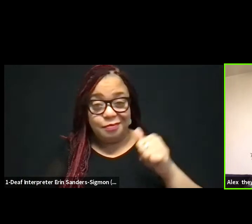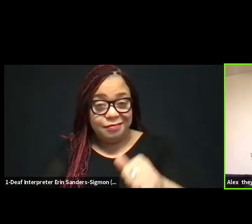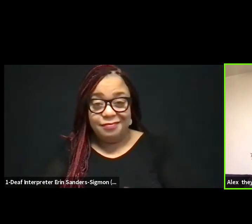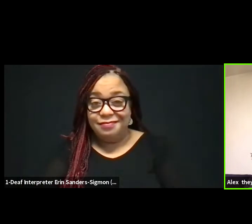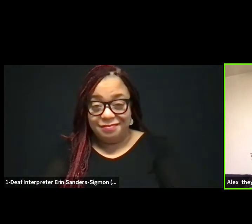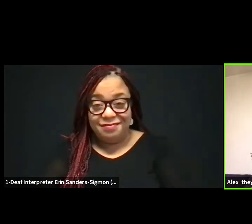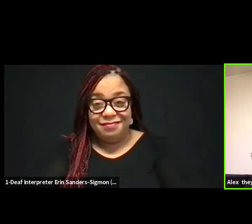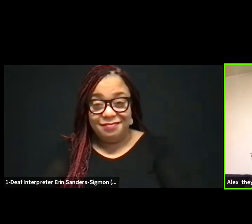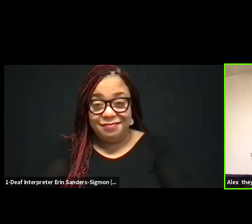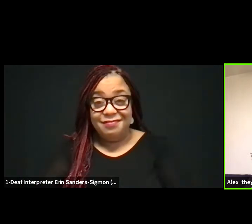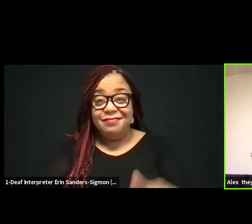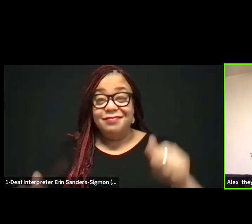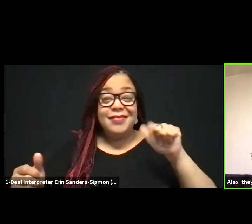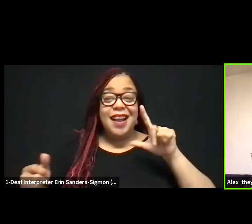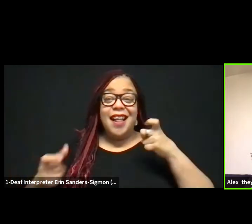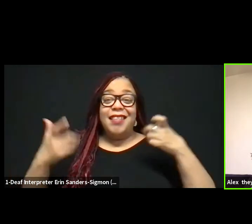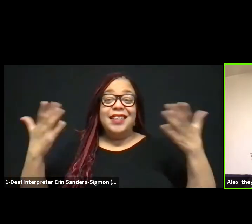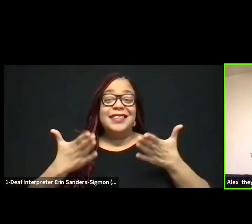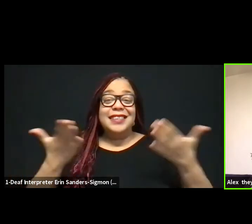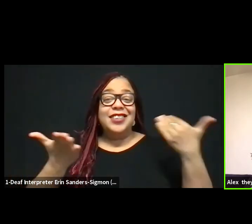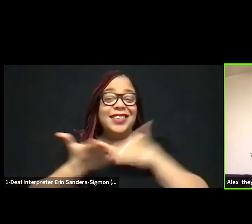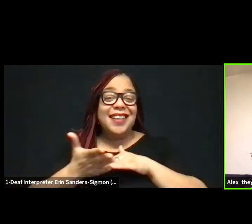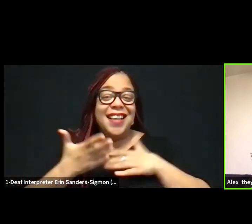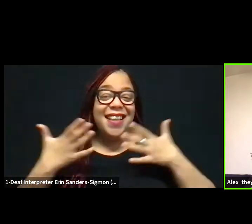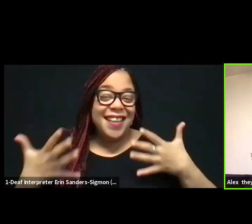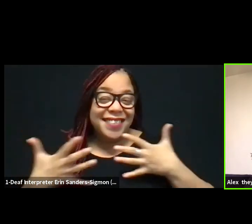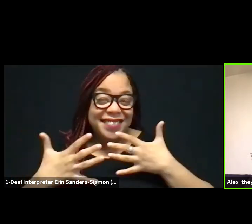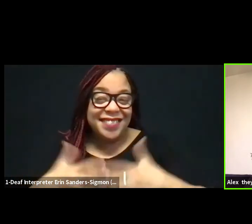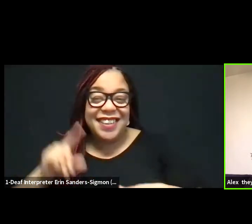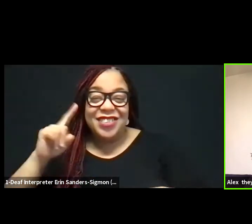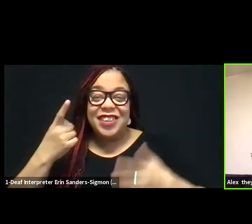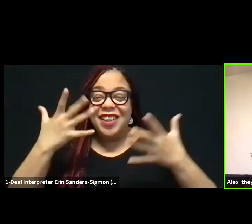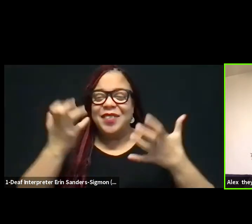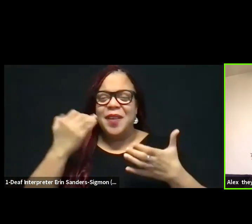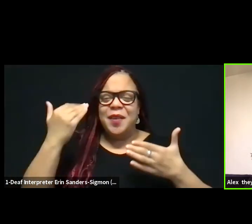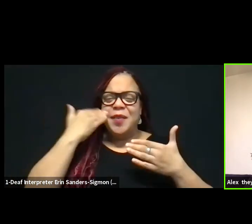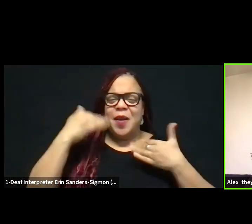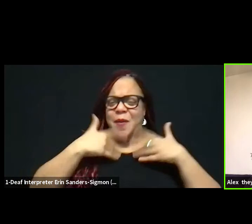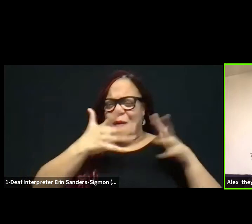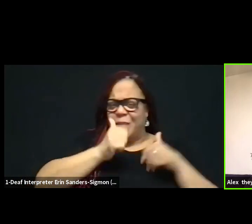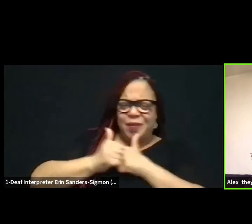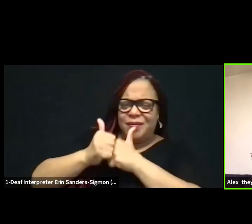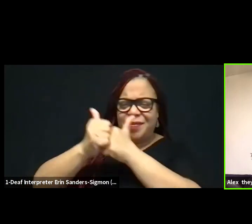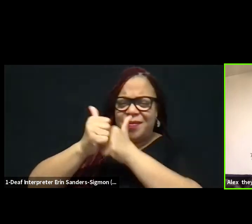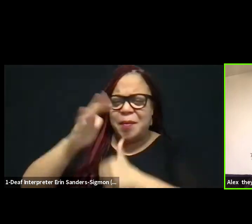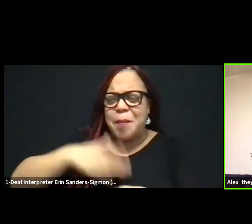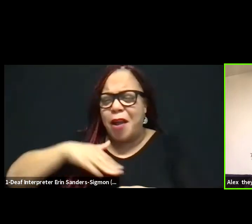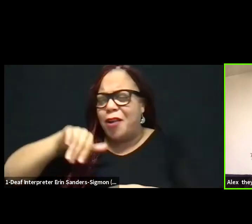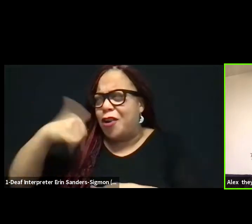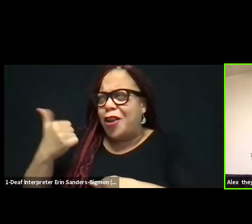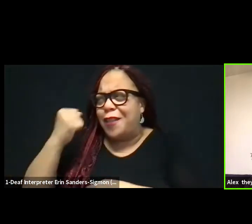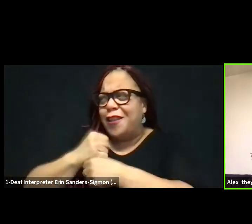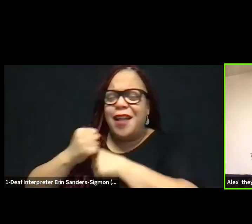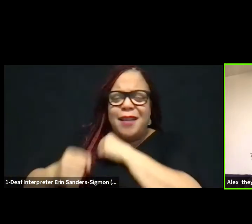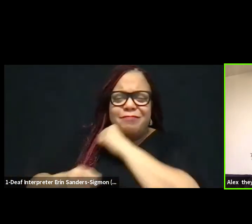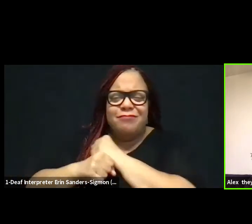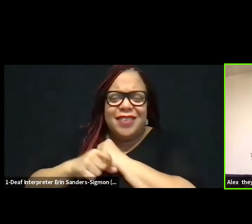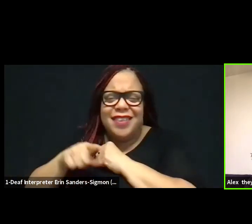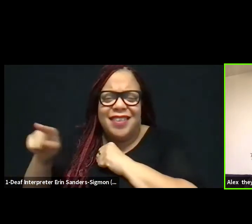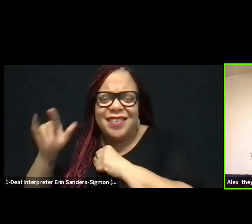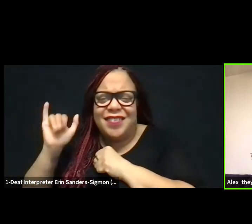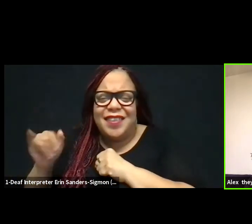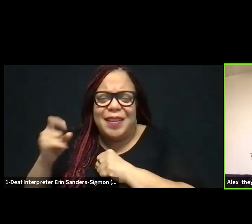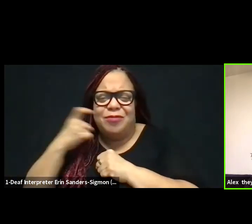other comrades that was talking. And you know, we need to stand on the